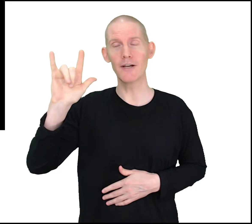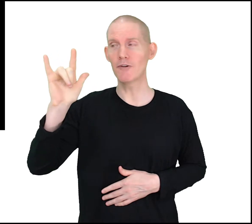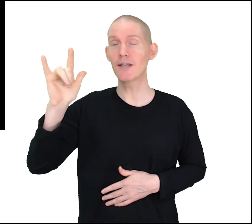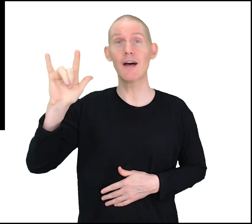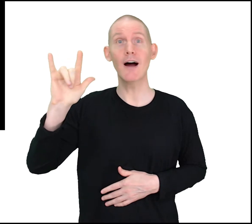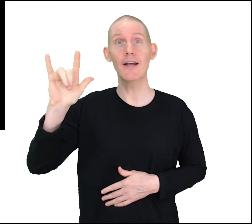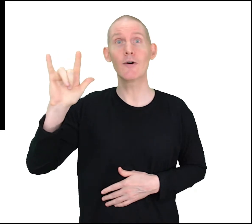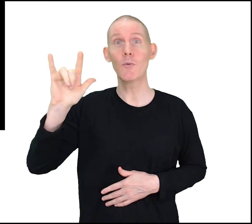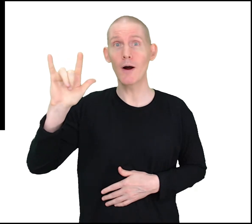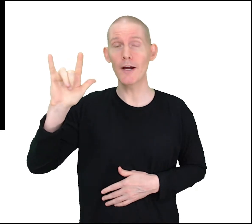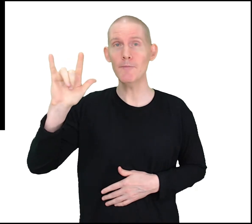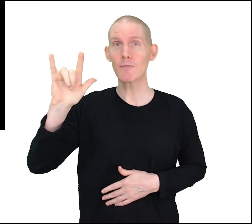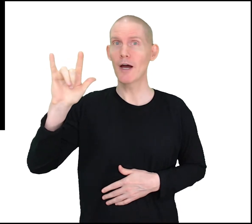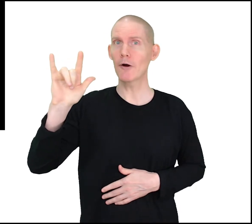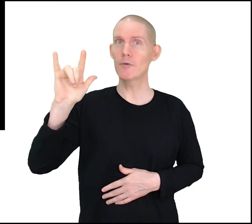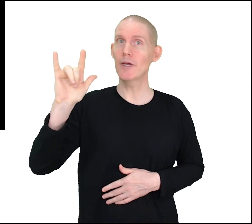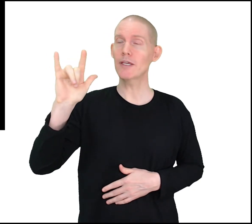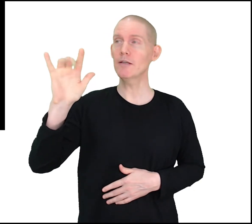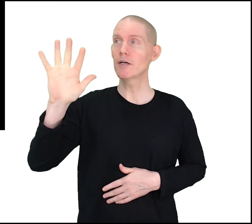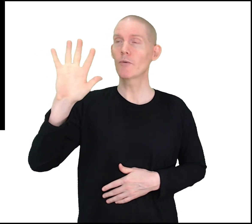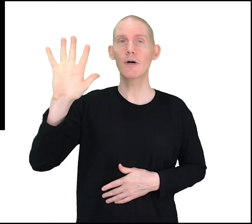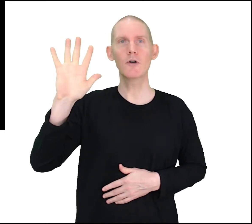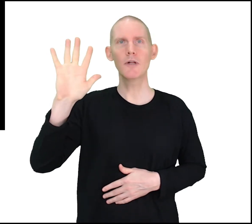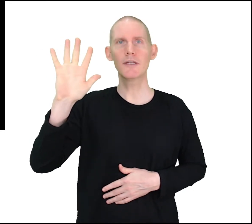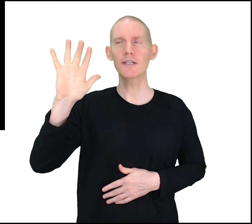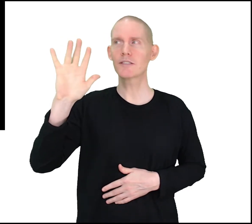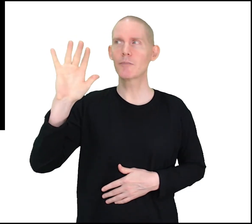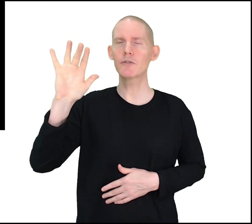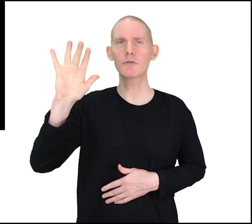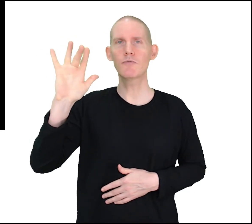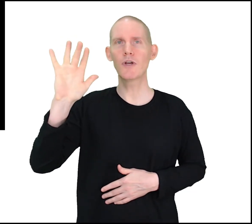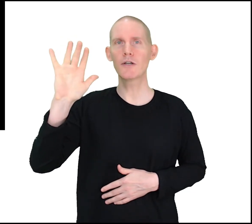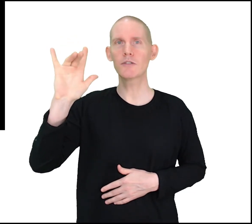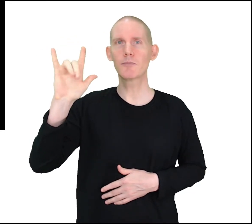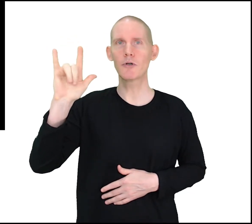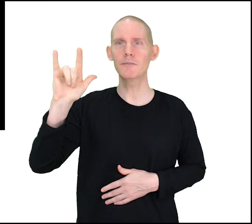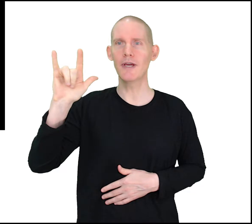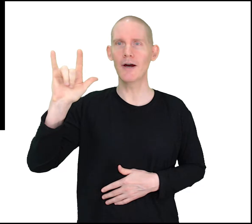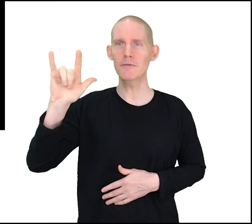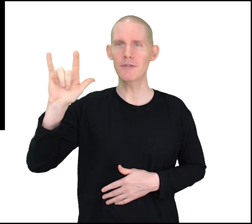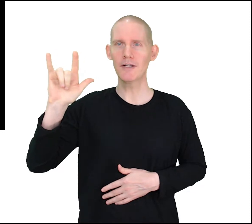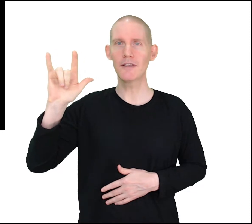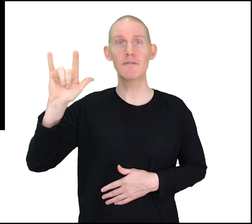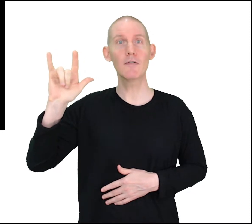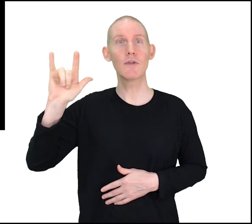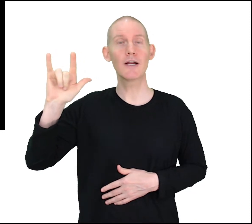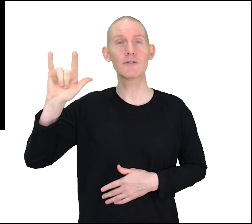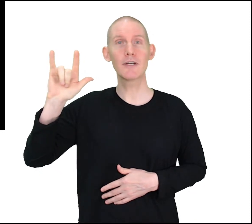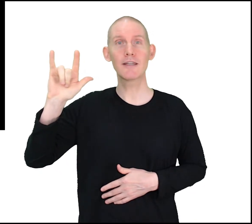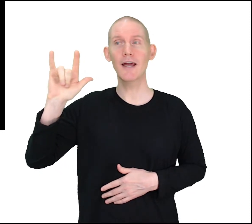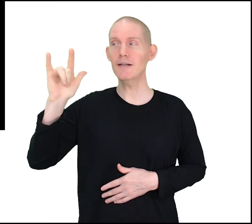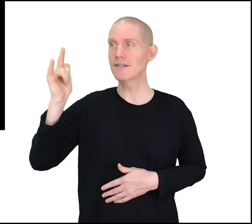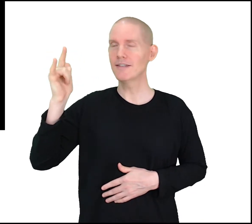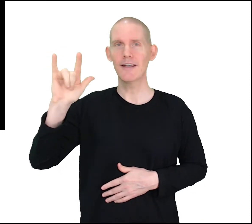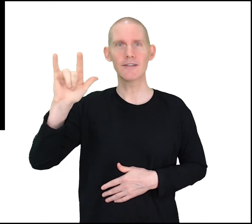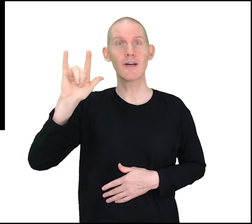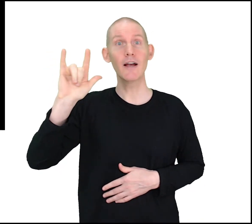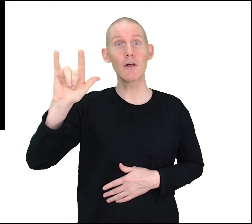The I-L-Y. How do we make it? Well, go like this. Middle two fingers, put them down. Leave everything else like that. That's the I love you